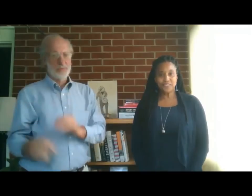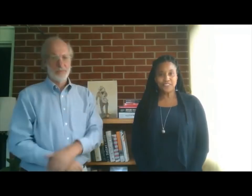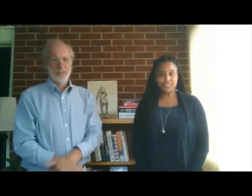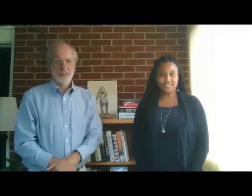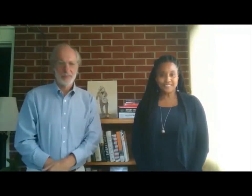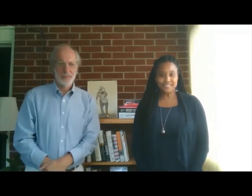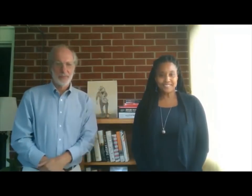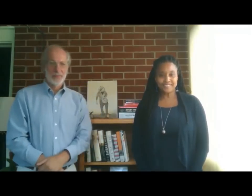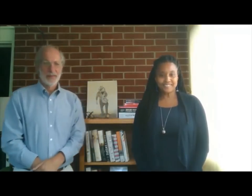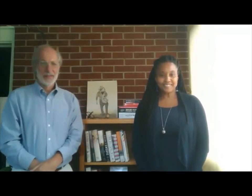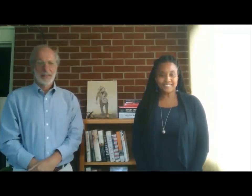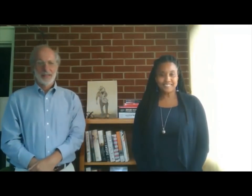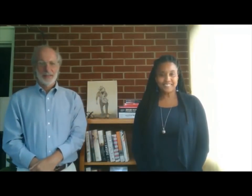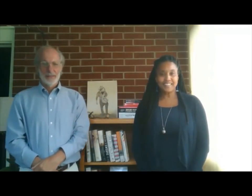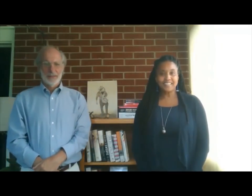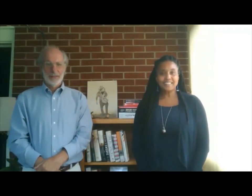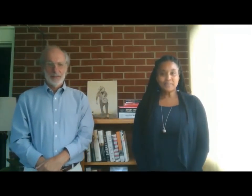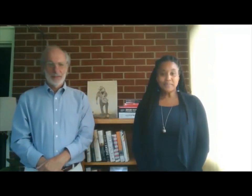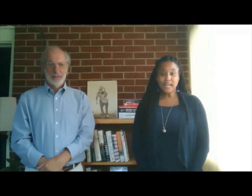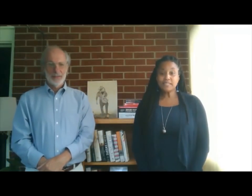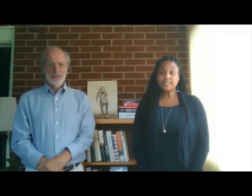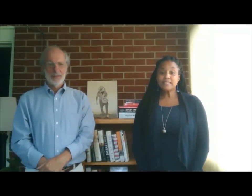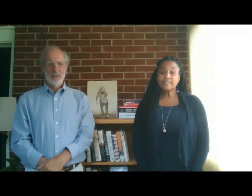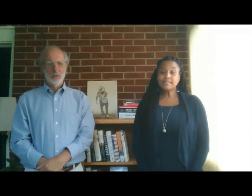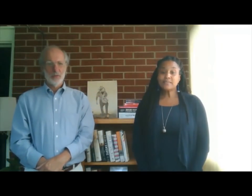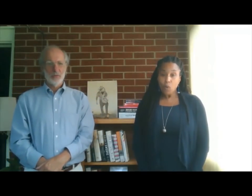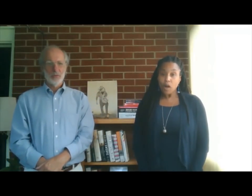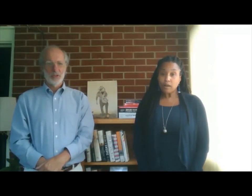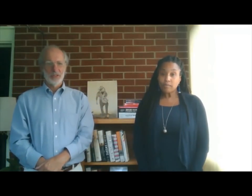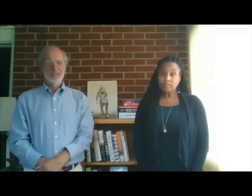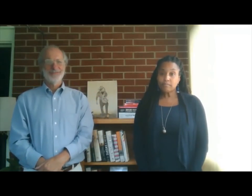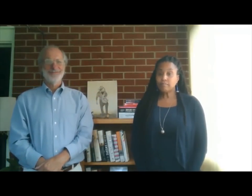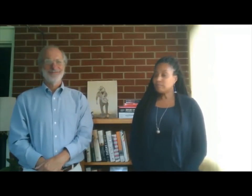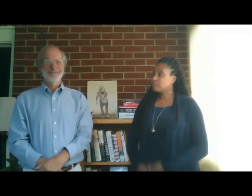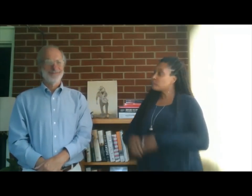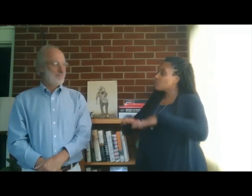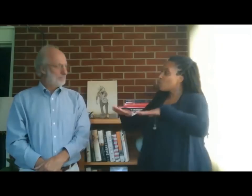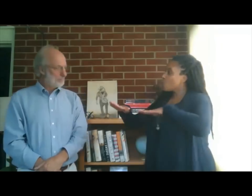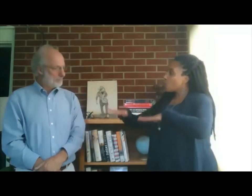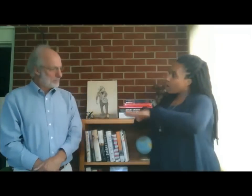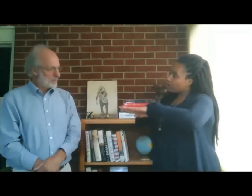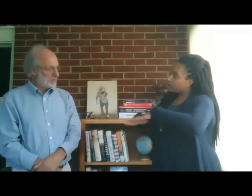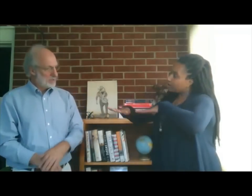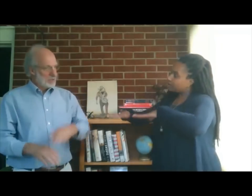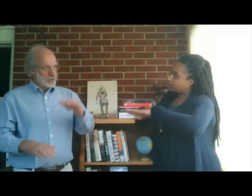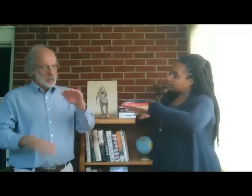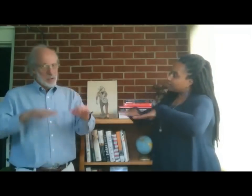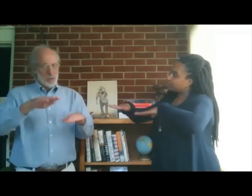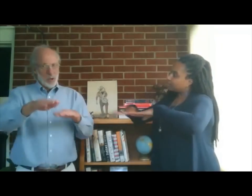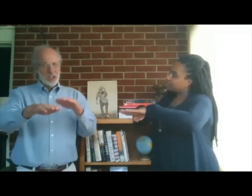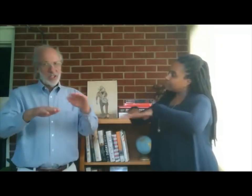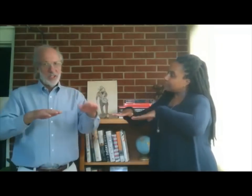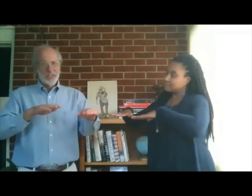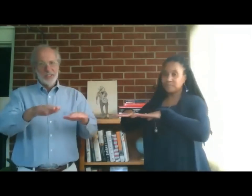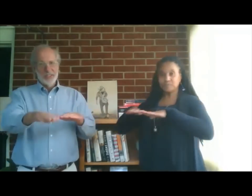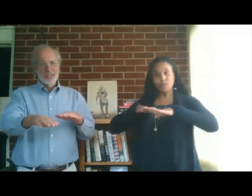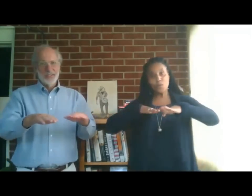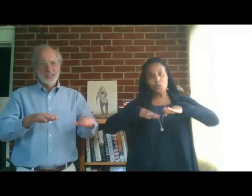Pillow. Good. Then we have walk. Walk.